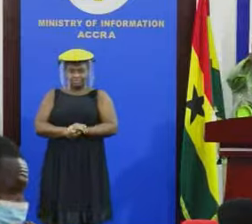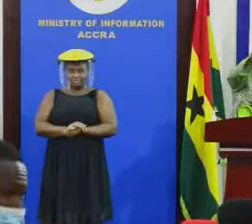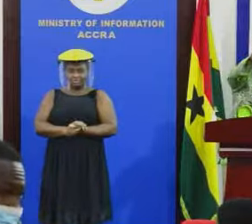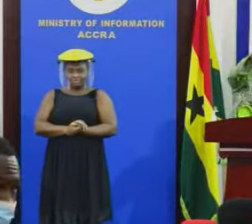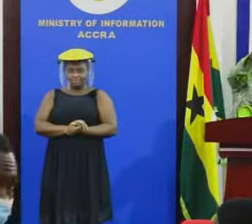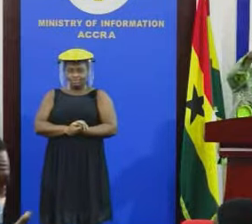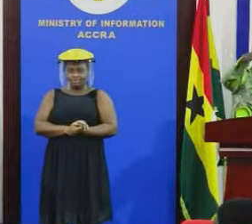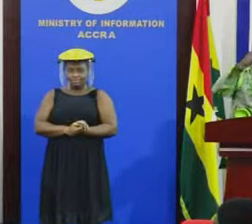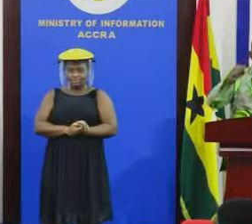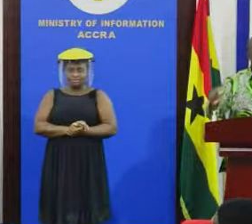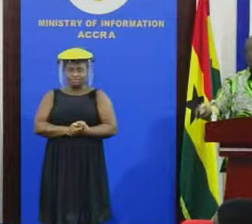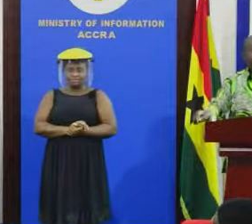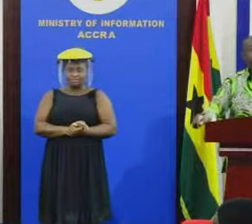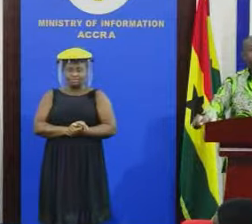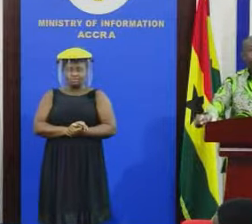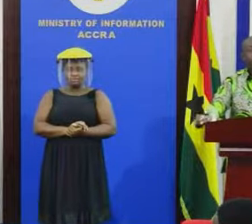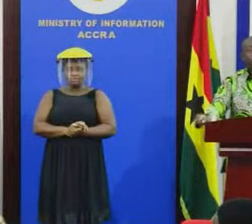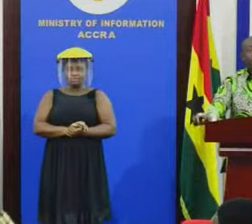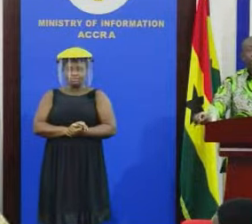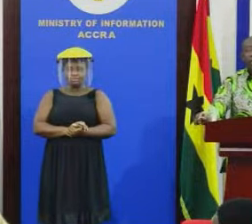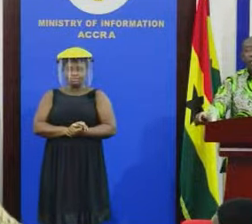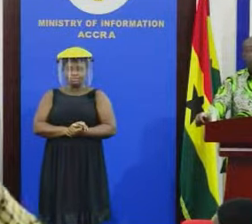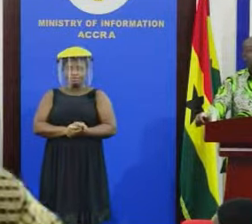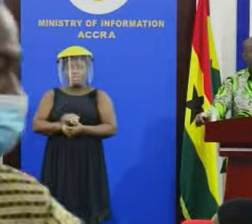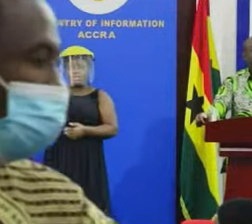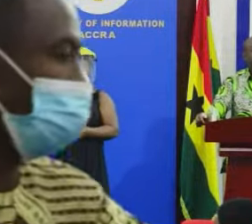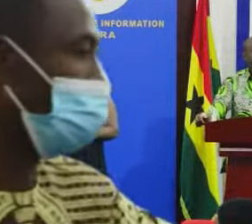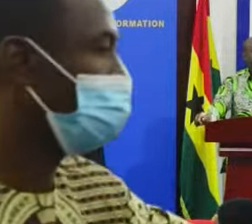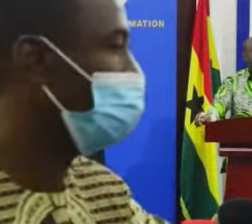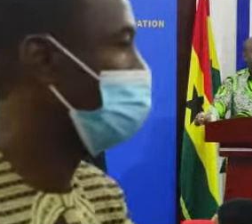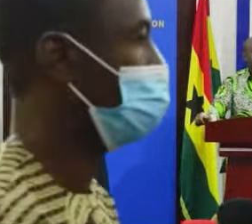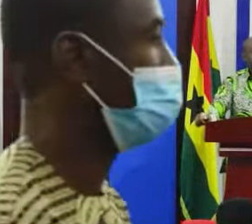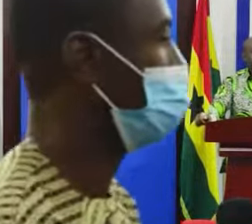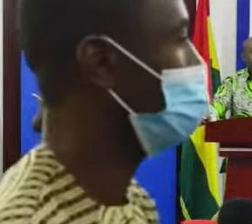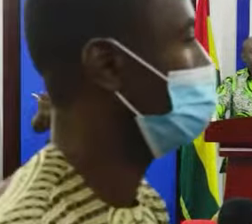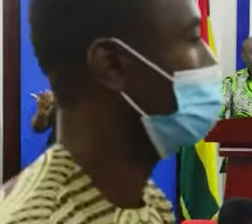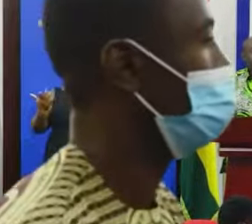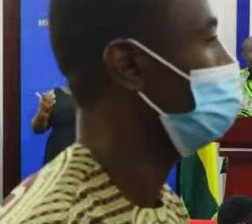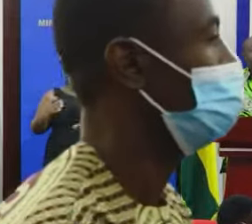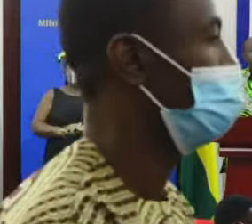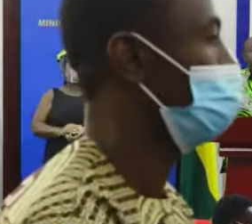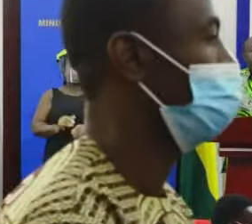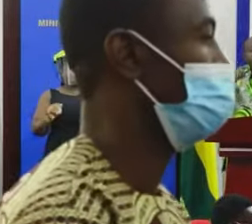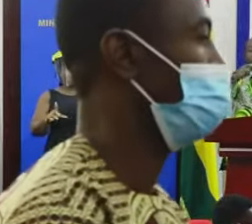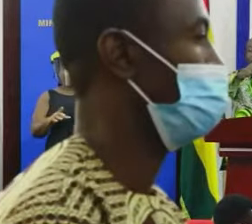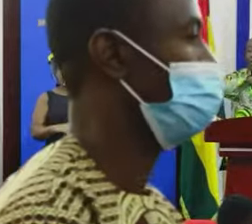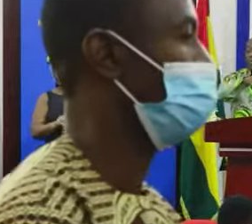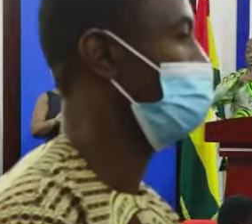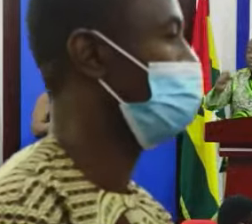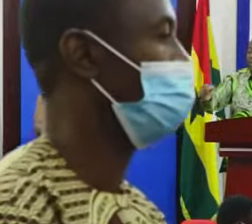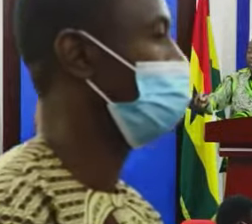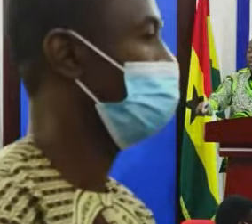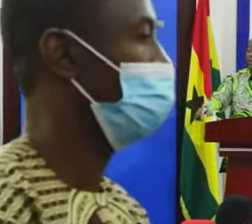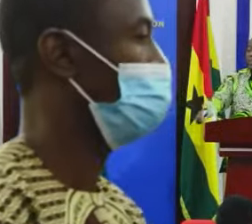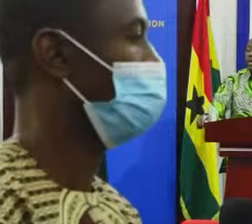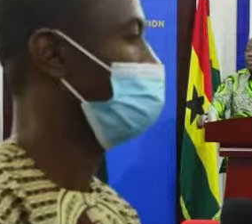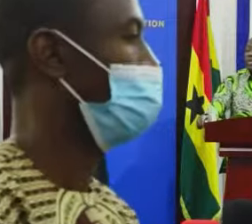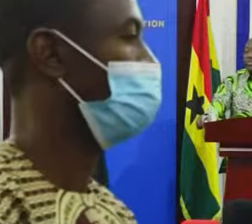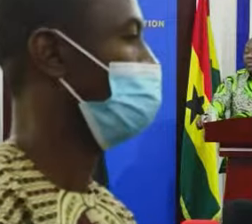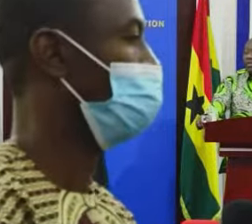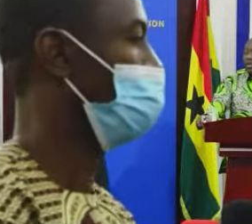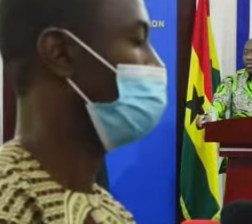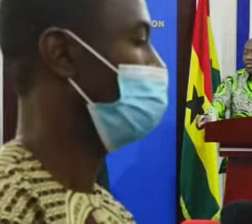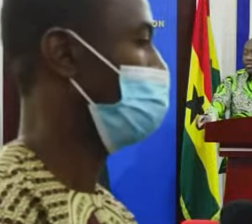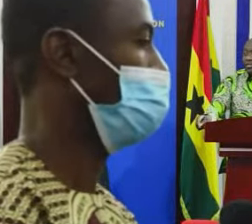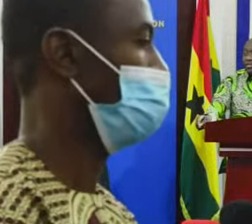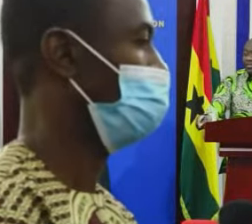No, go to Sarah first. Yes. Are there any other ladies? Shika, you have a question? Yes. And then after Sarah, come to Shika. Then you can wait